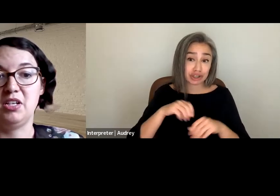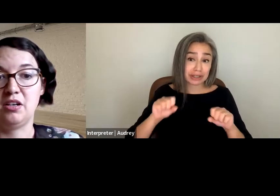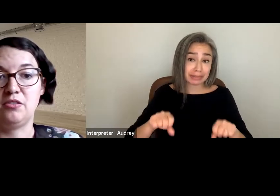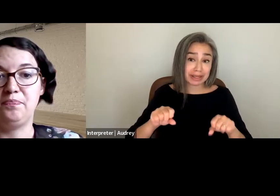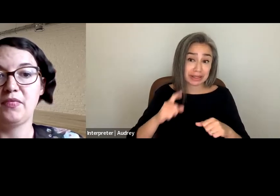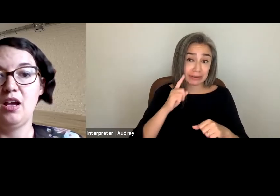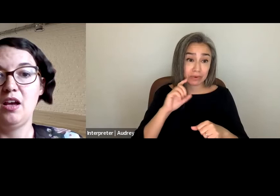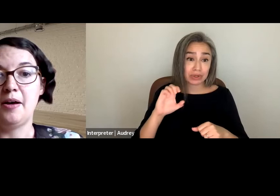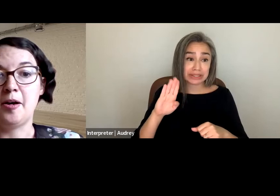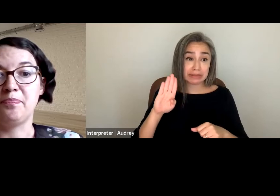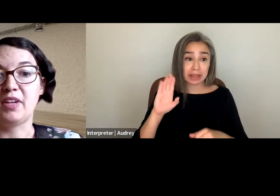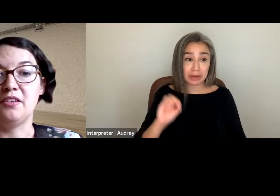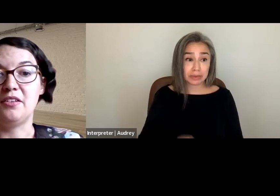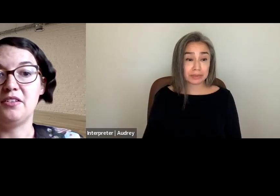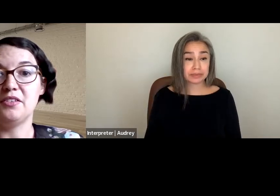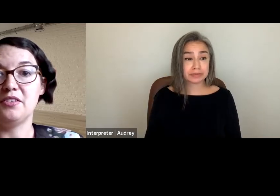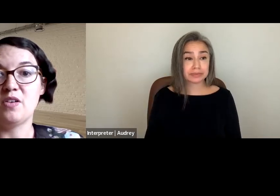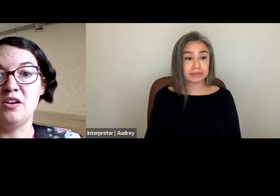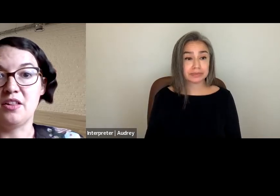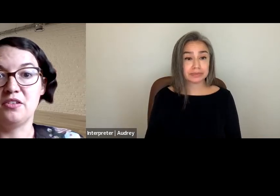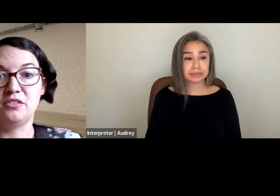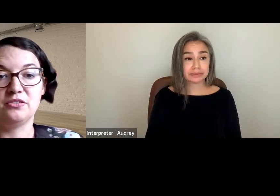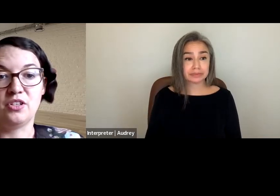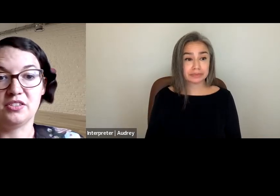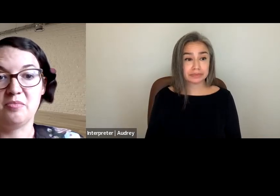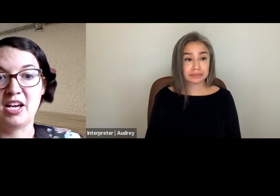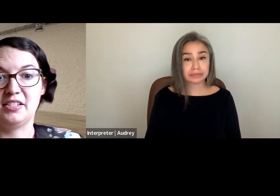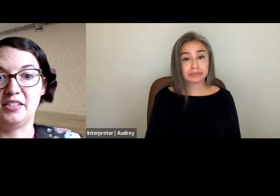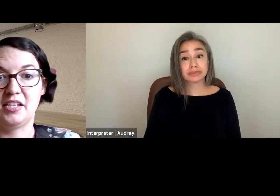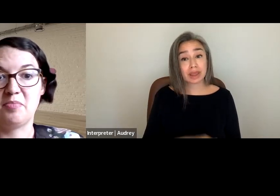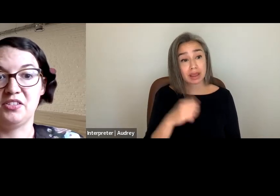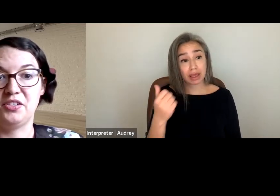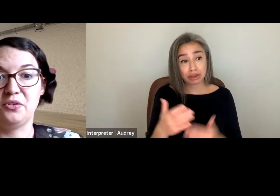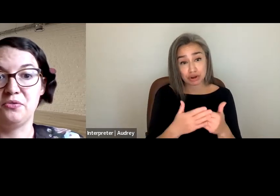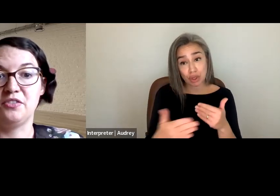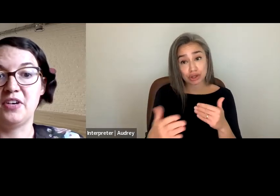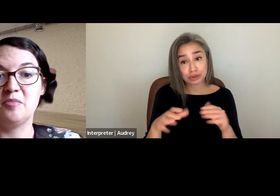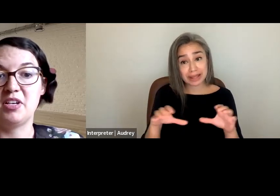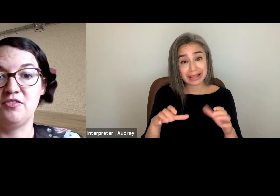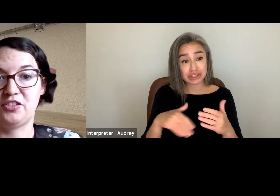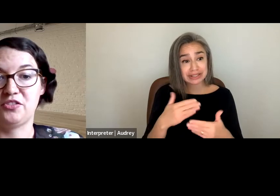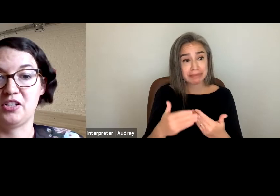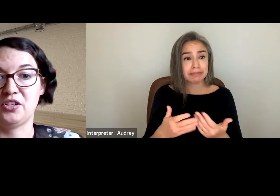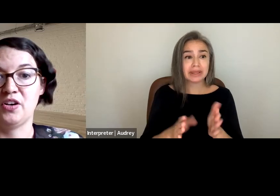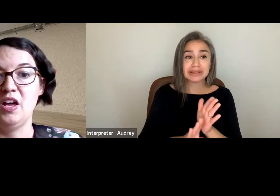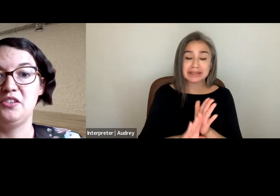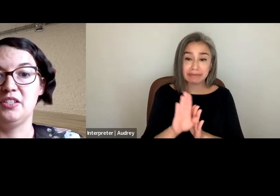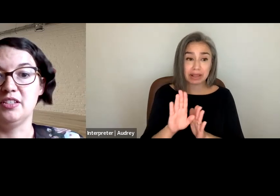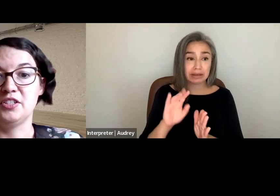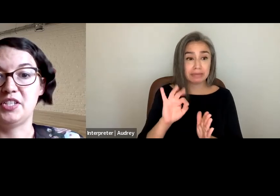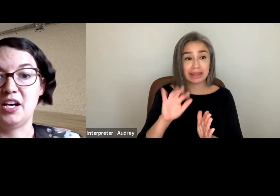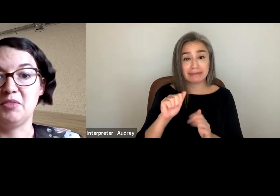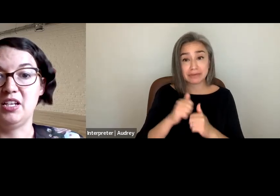the CBO. And another long-term action step is to develop infrastructure